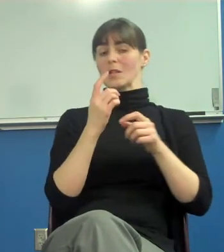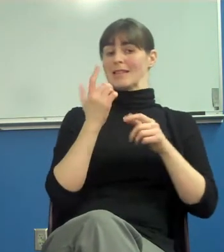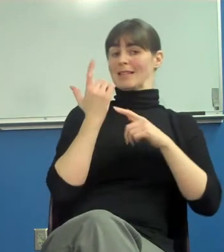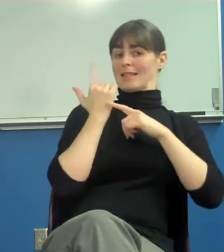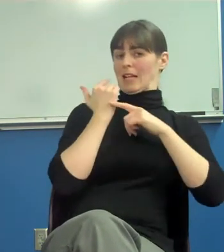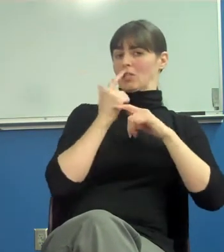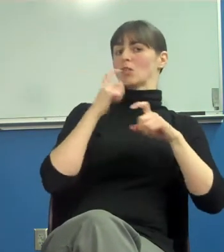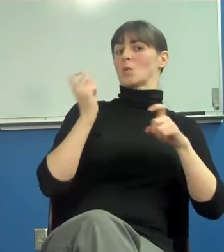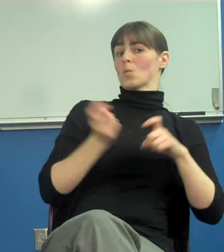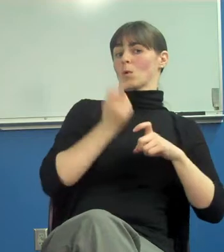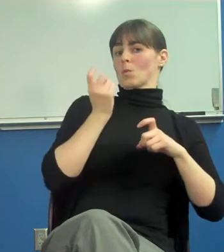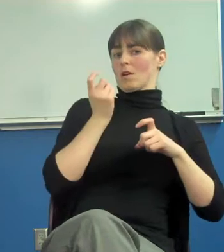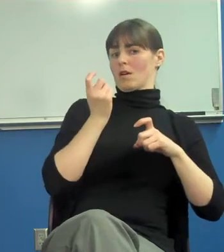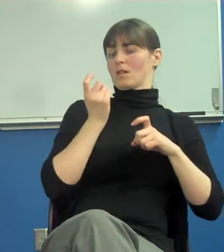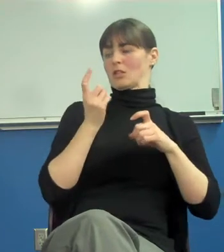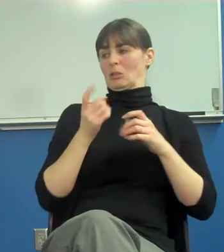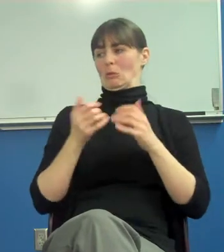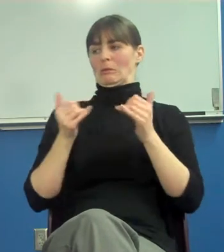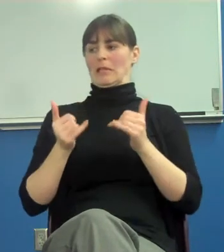fill. But,